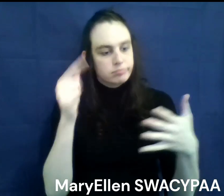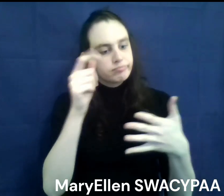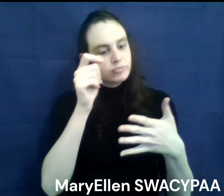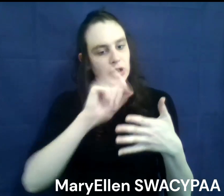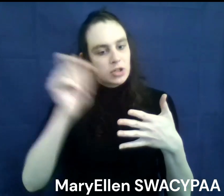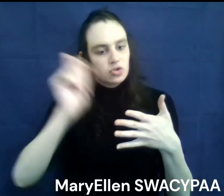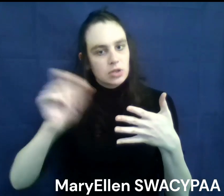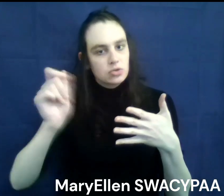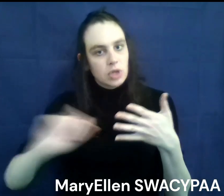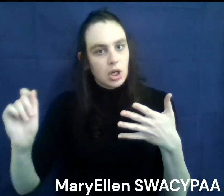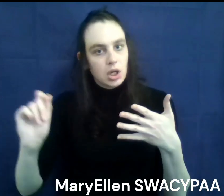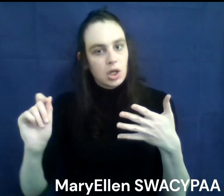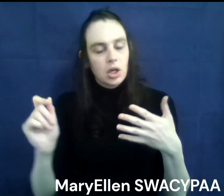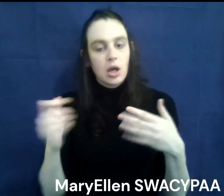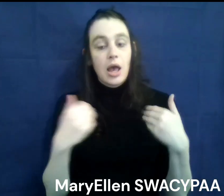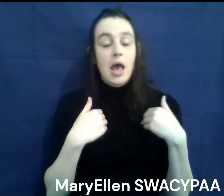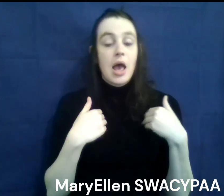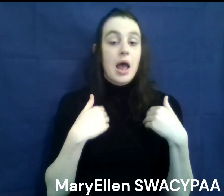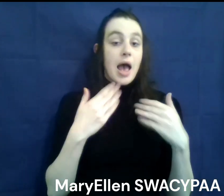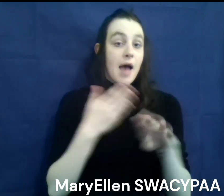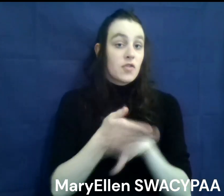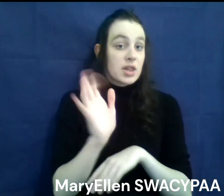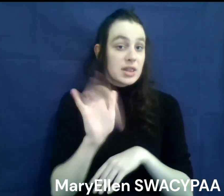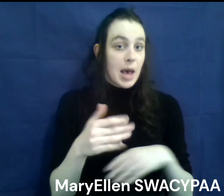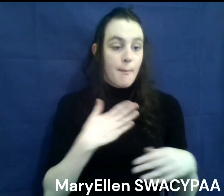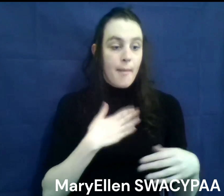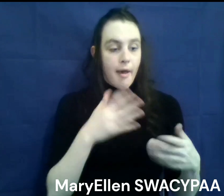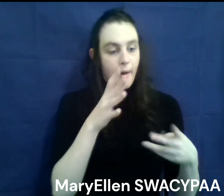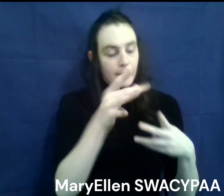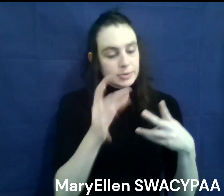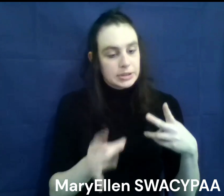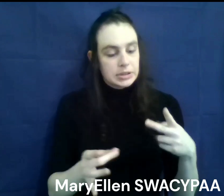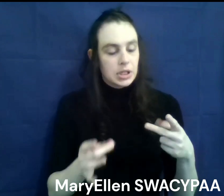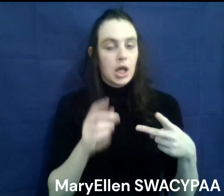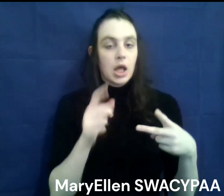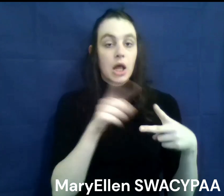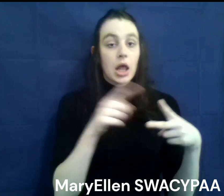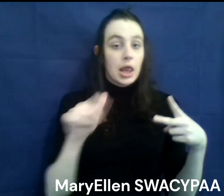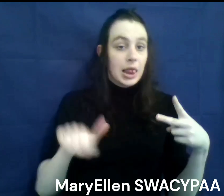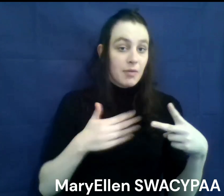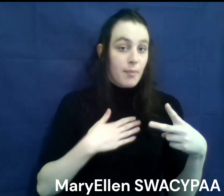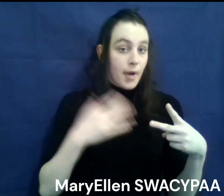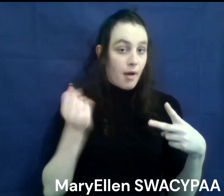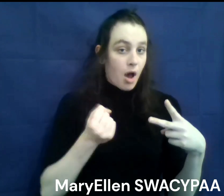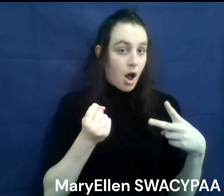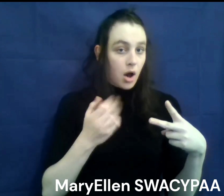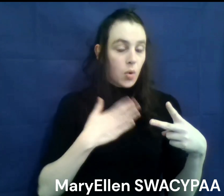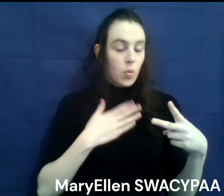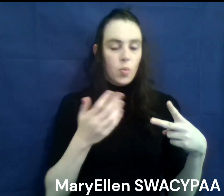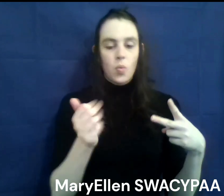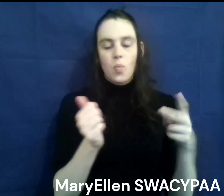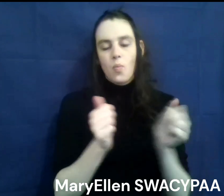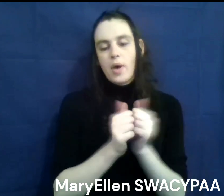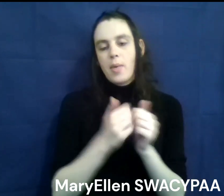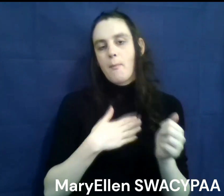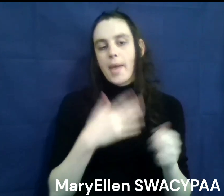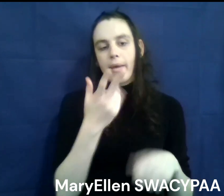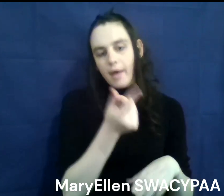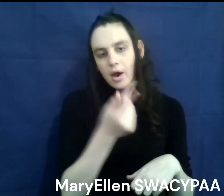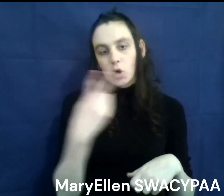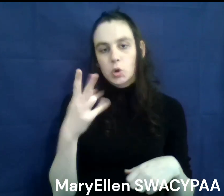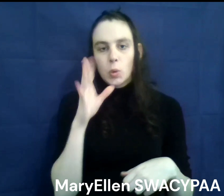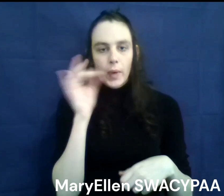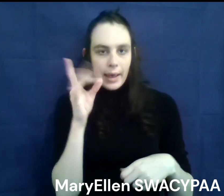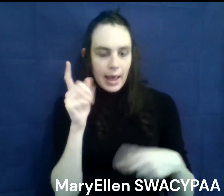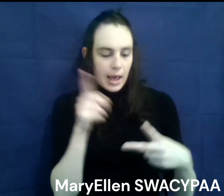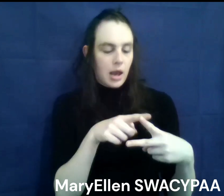option was to either live in my car with my dog and my 2 cats or to move back into my mom's home, who was the only person who was